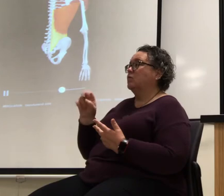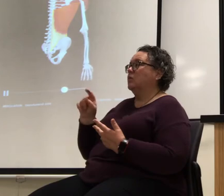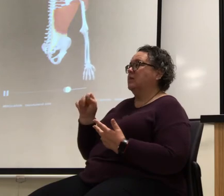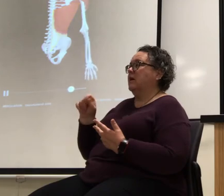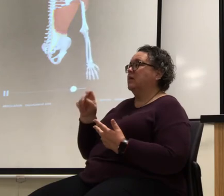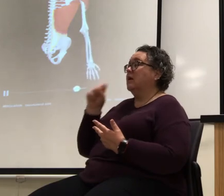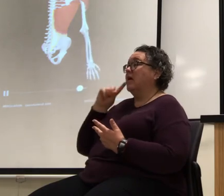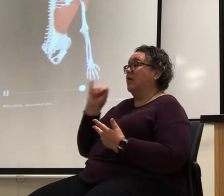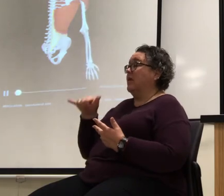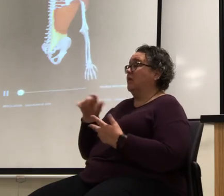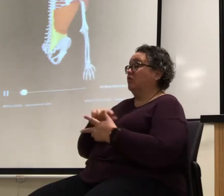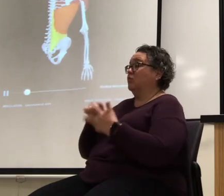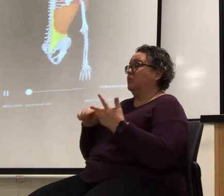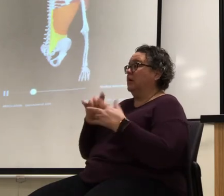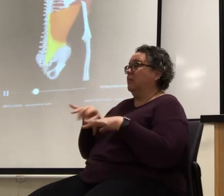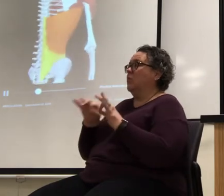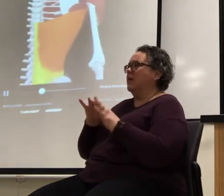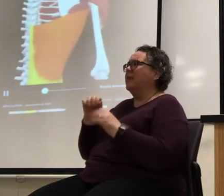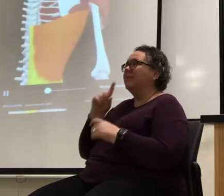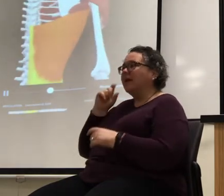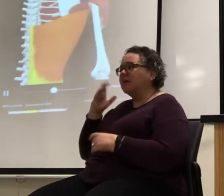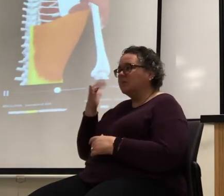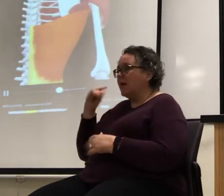Because the next muscle does the same thing.